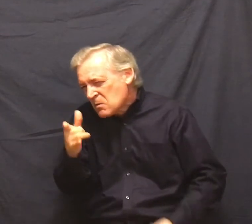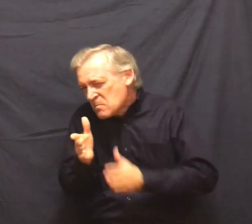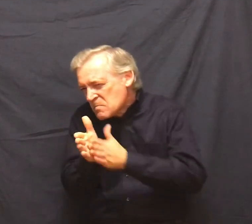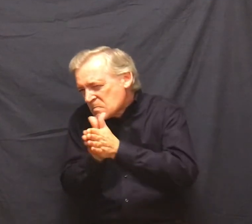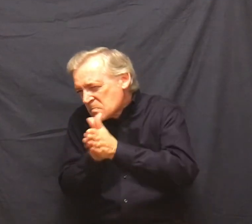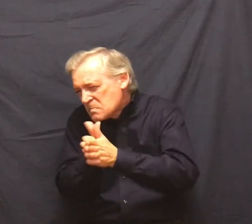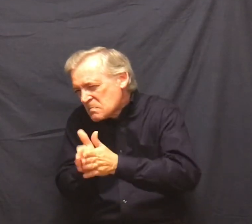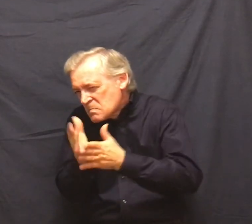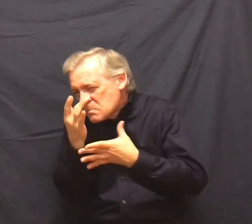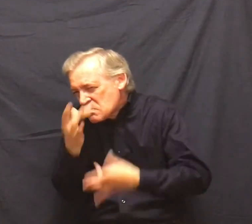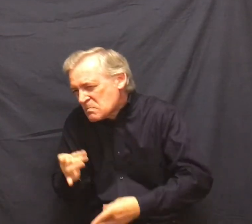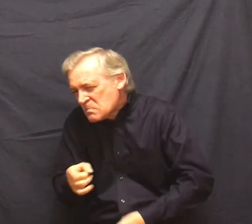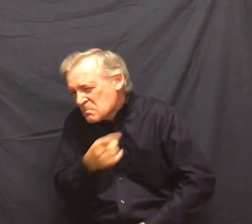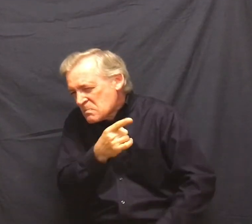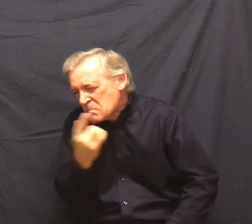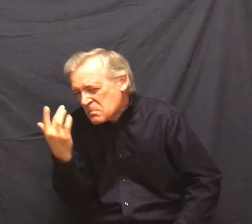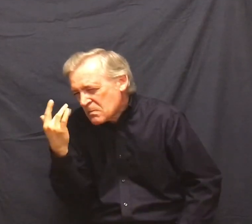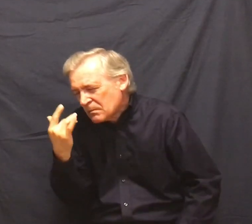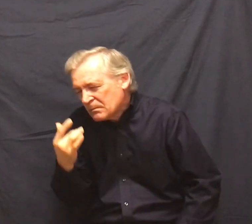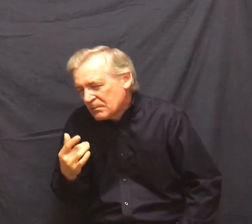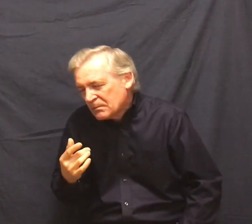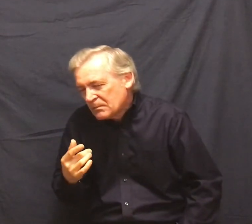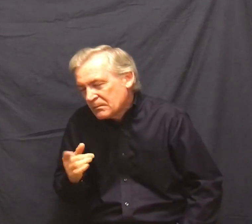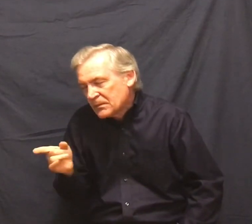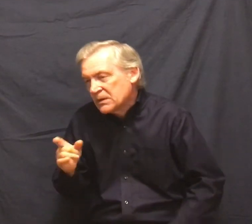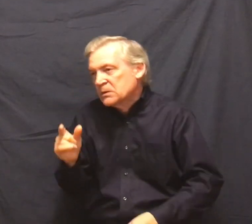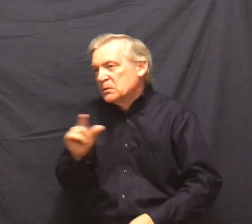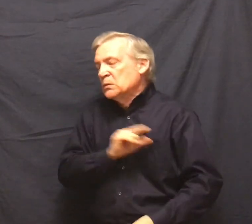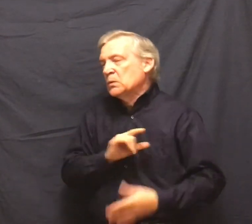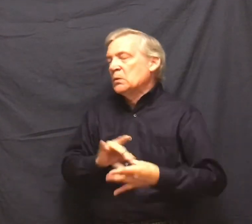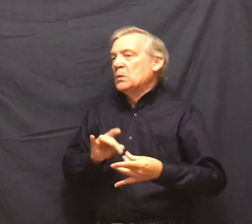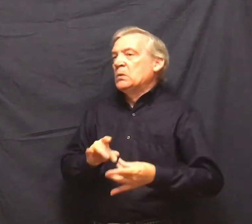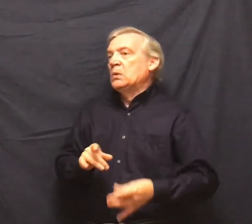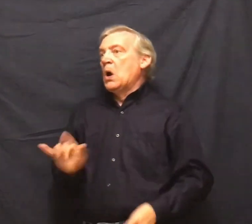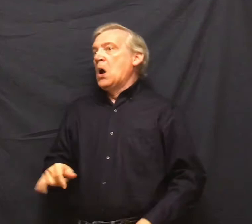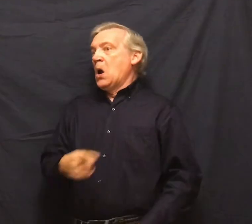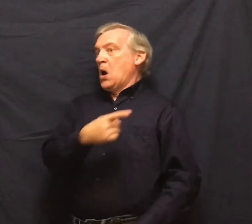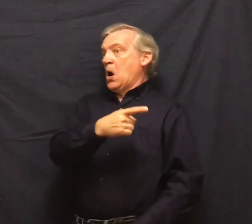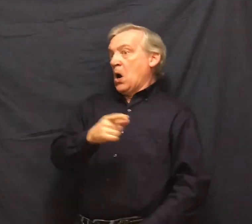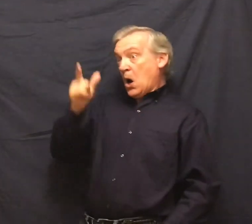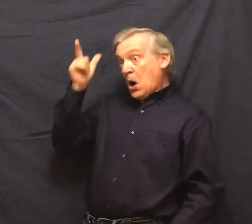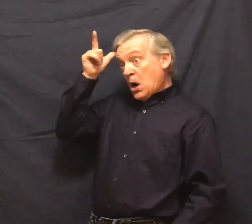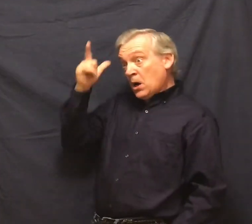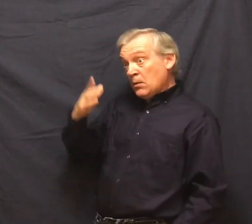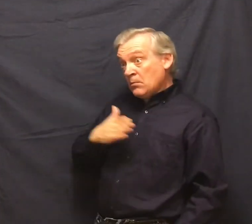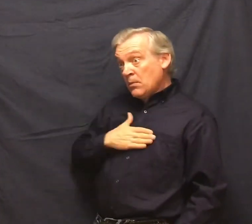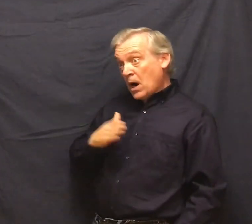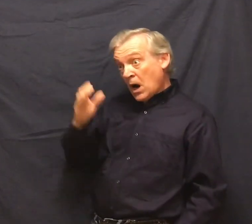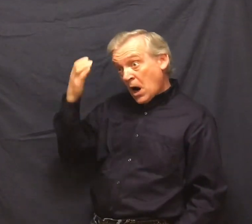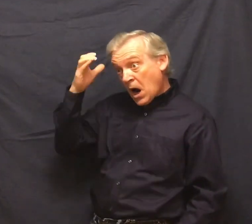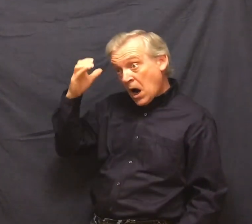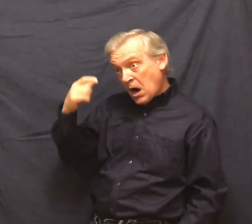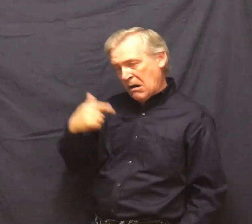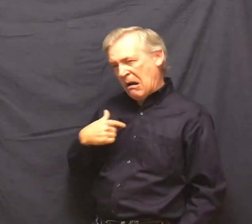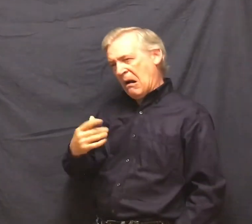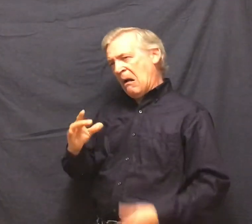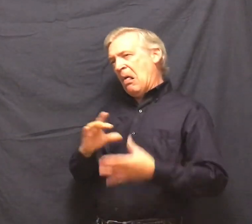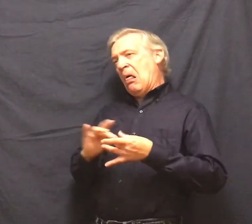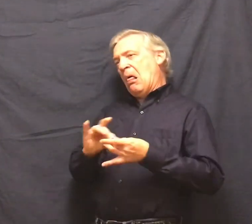George said, he's my cousin. I told his old lady I'd take care of him. He got kicked in the